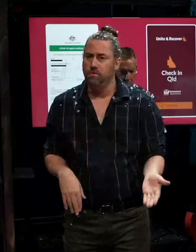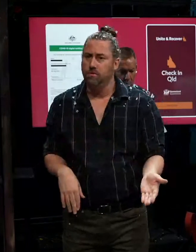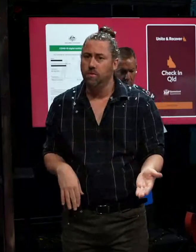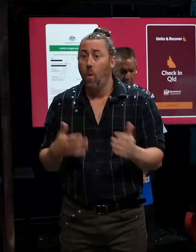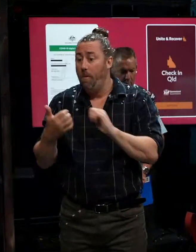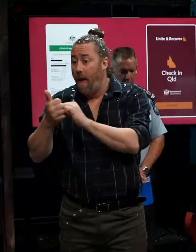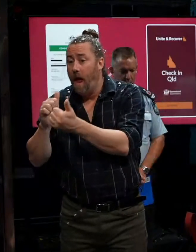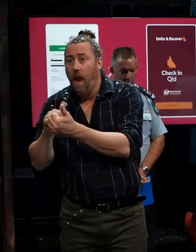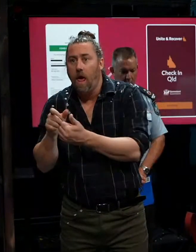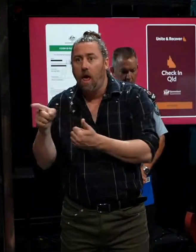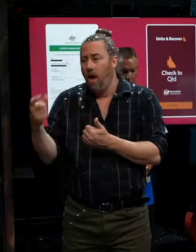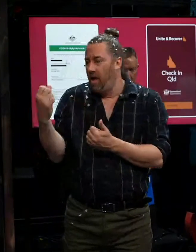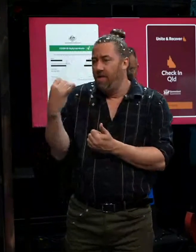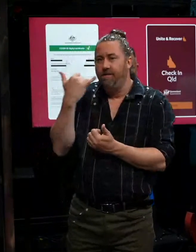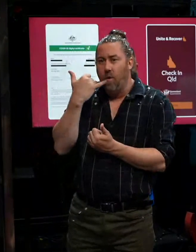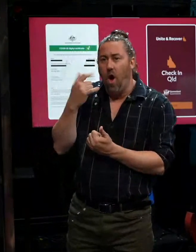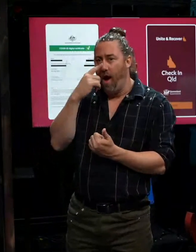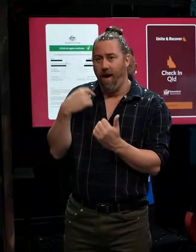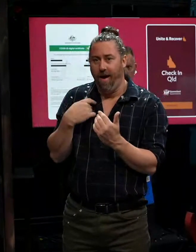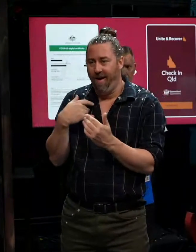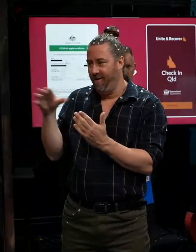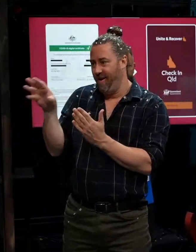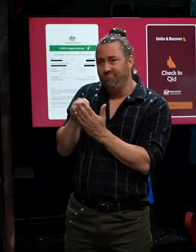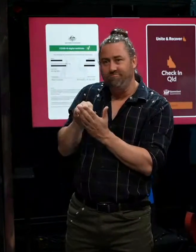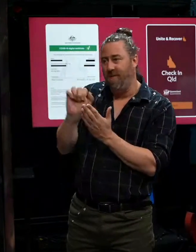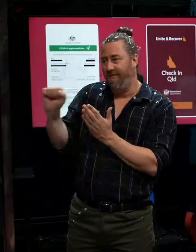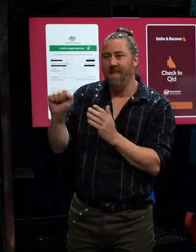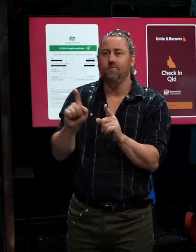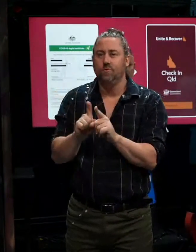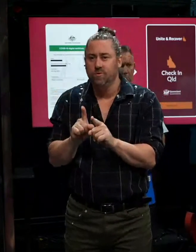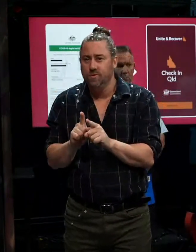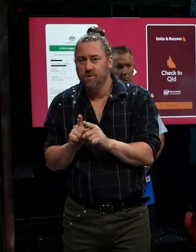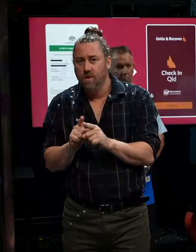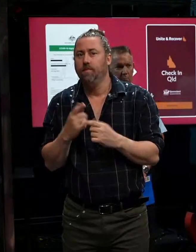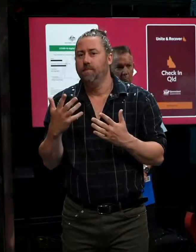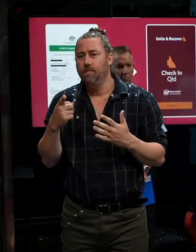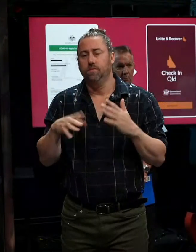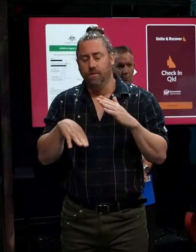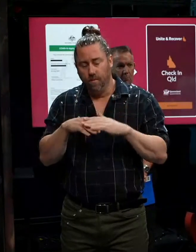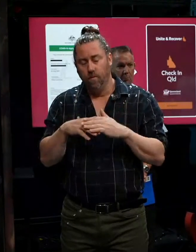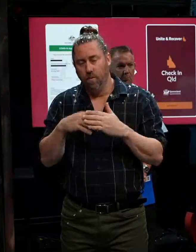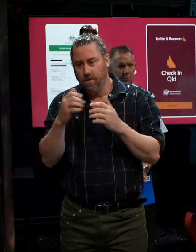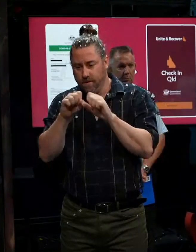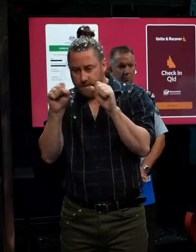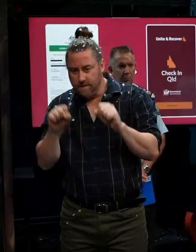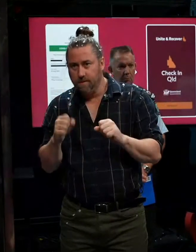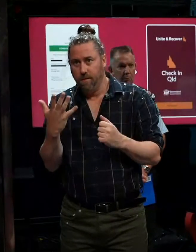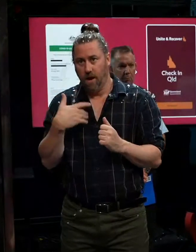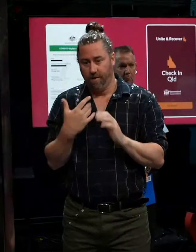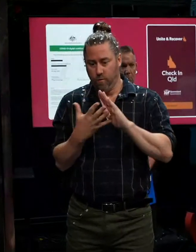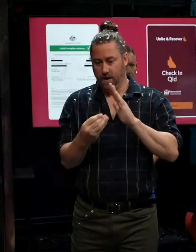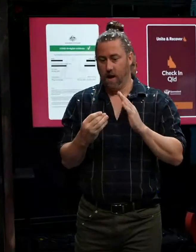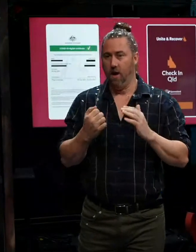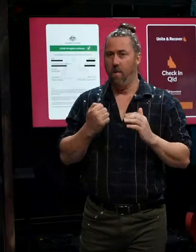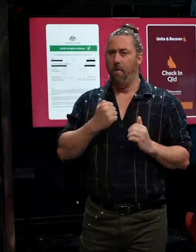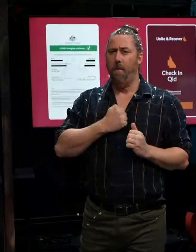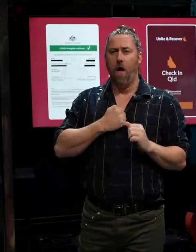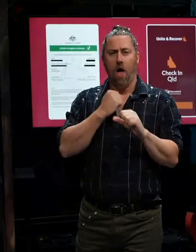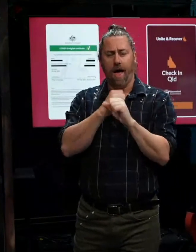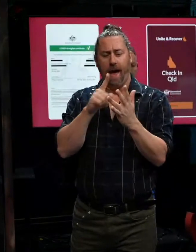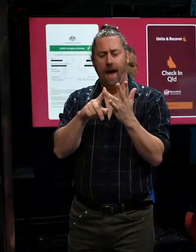partner is also vaccinated. It takes a full process in that you have to download your own